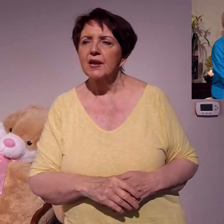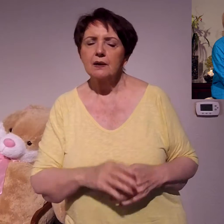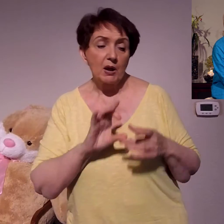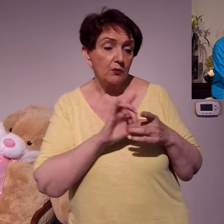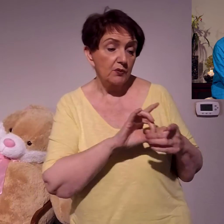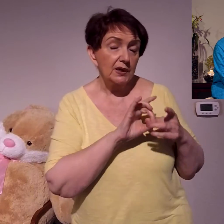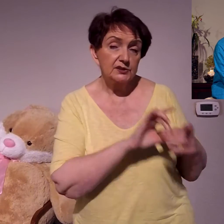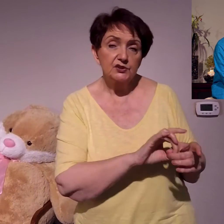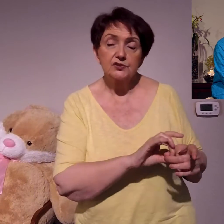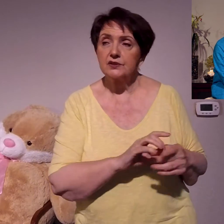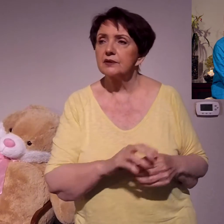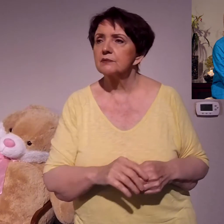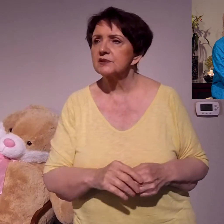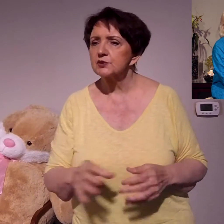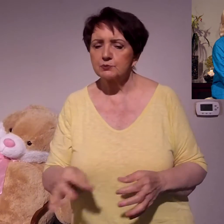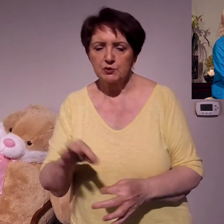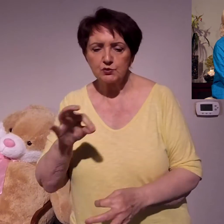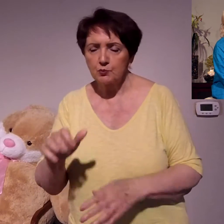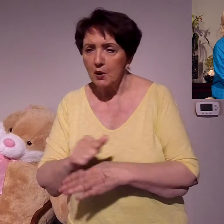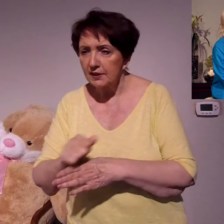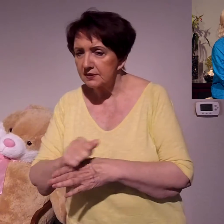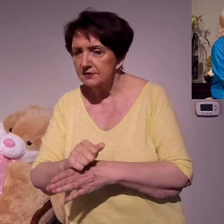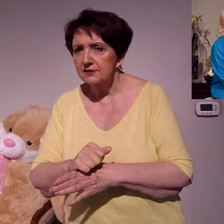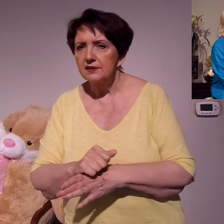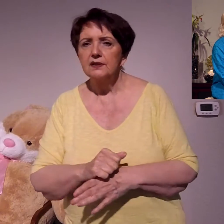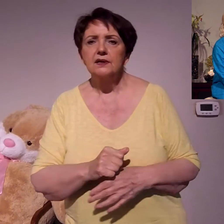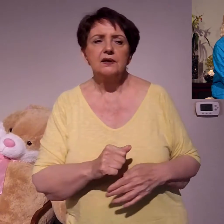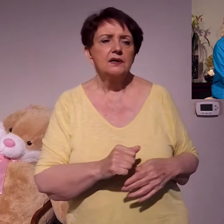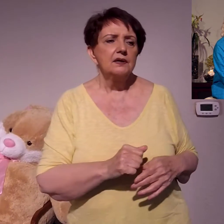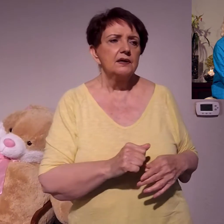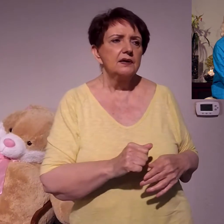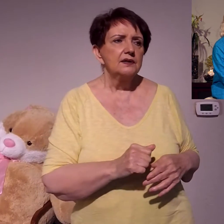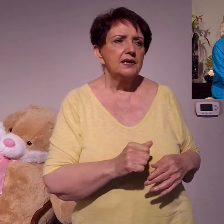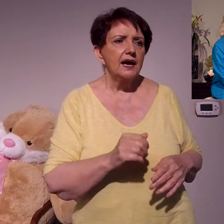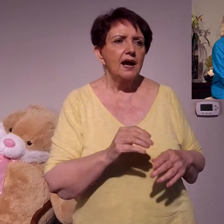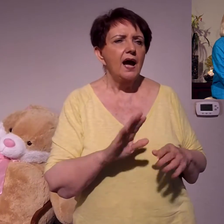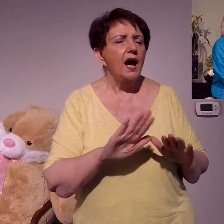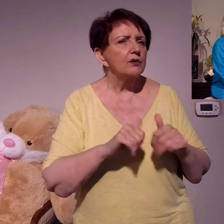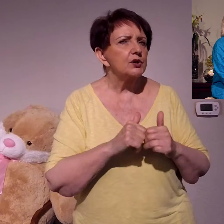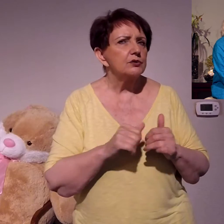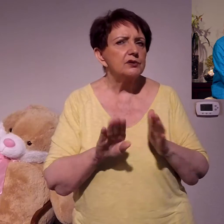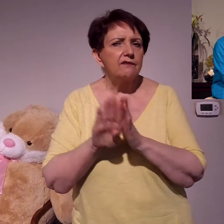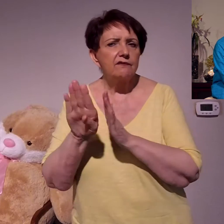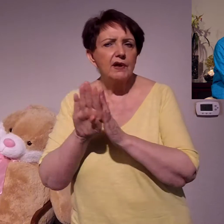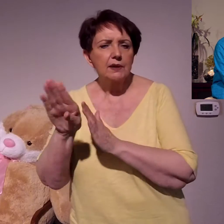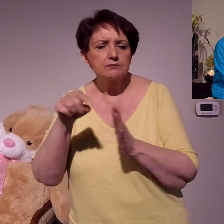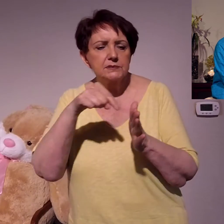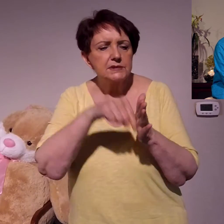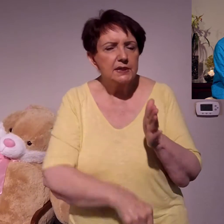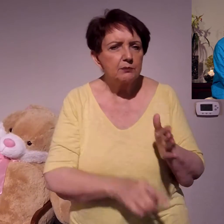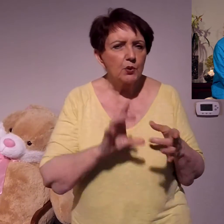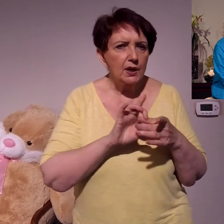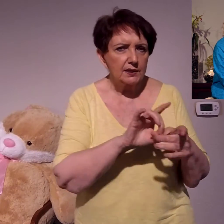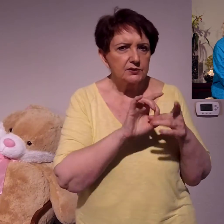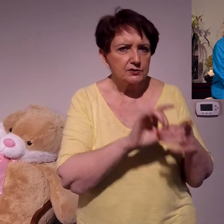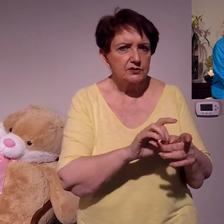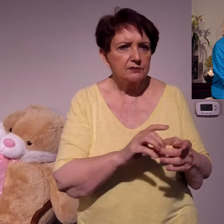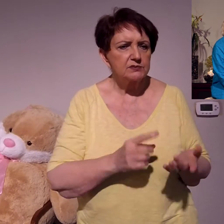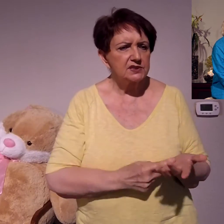about relationship as a spiritual practice, about how we develop deeper relationships. And we're just going to talk about it from our